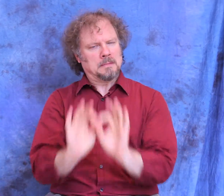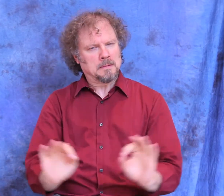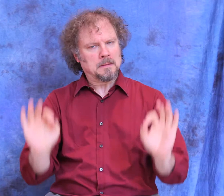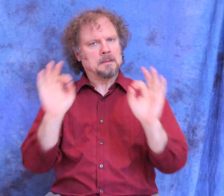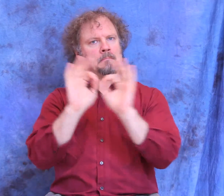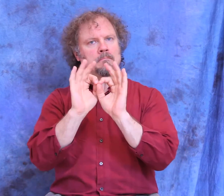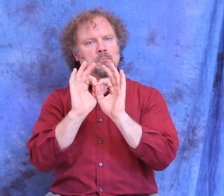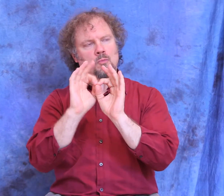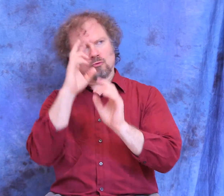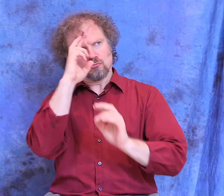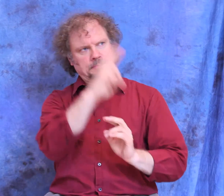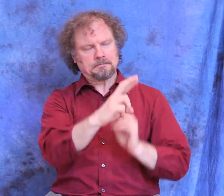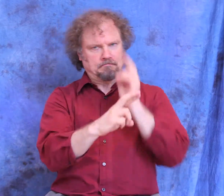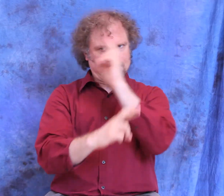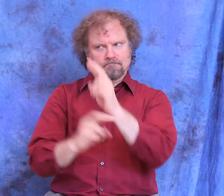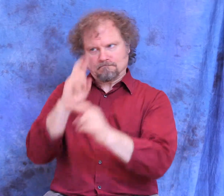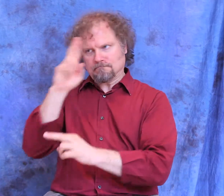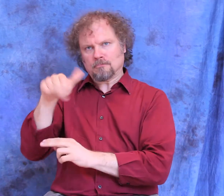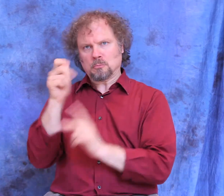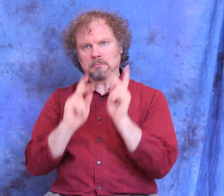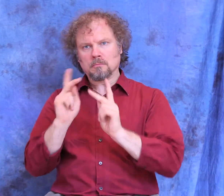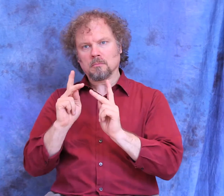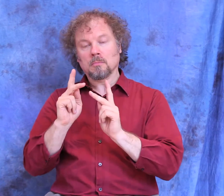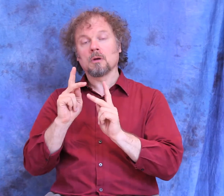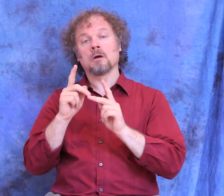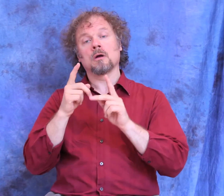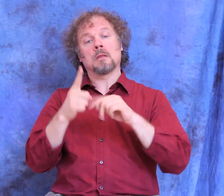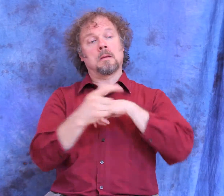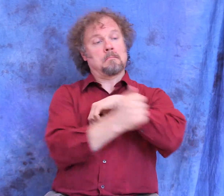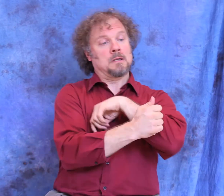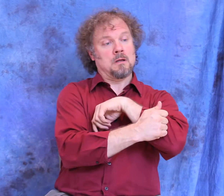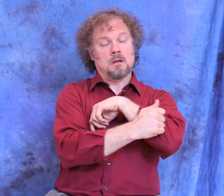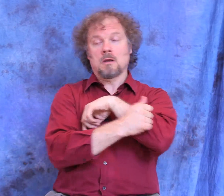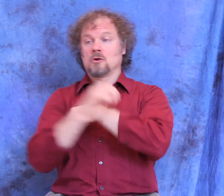other people. It was also between Pesach and Shavuos that the worst